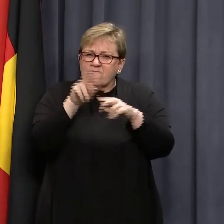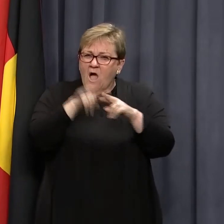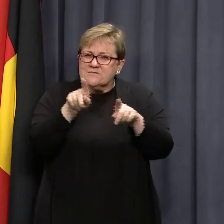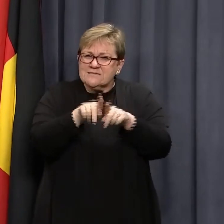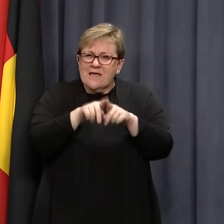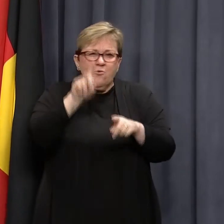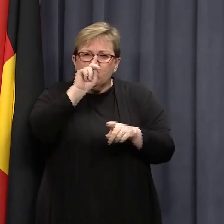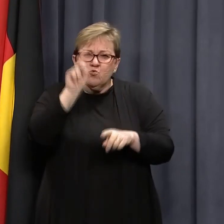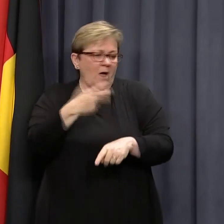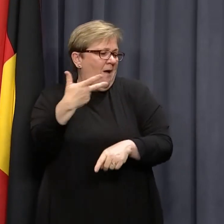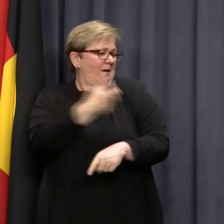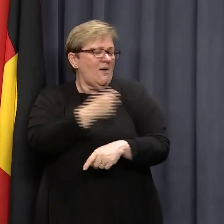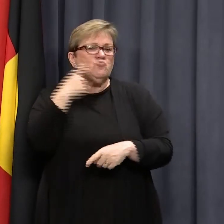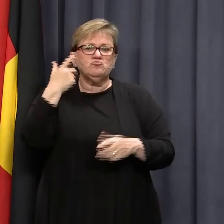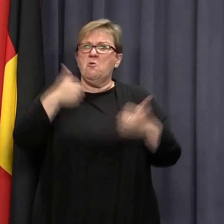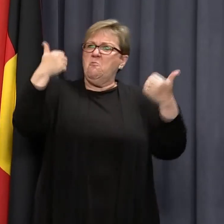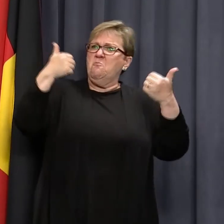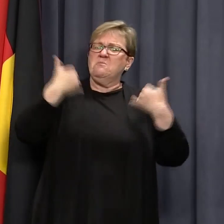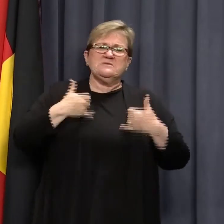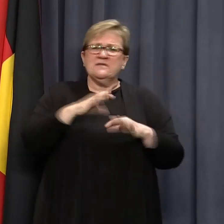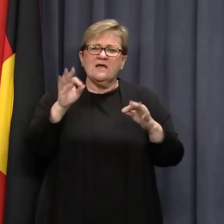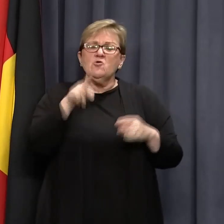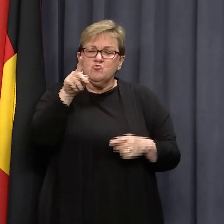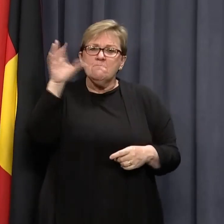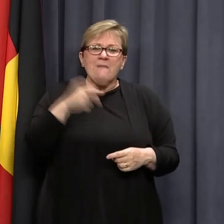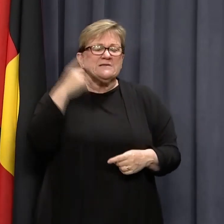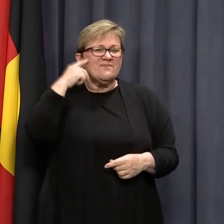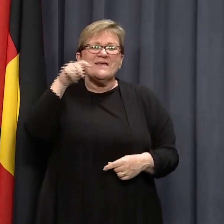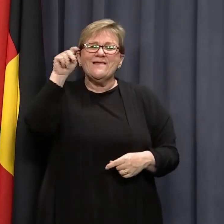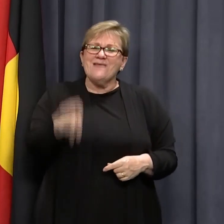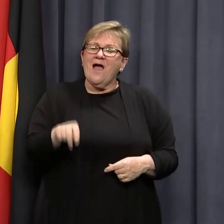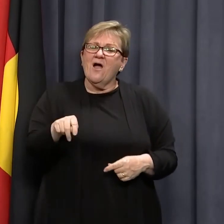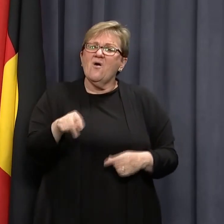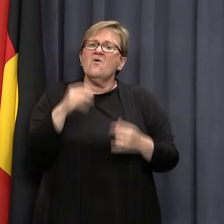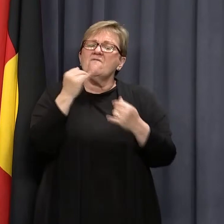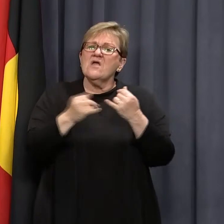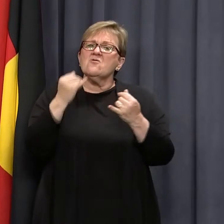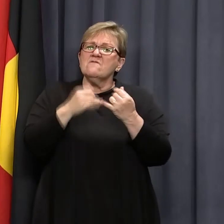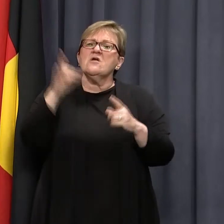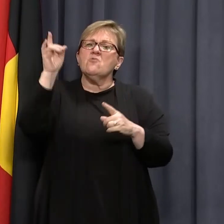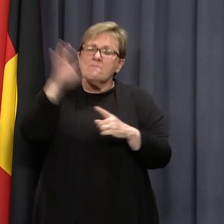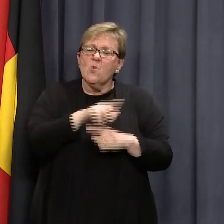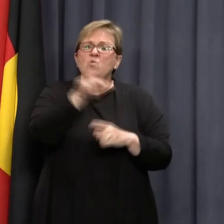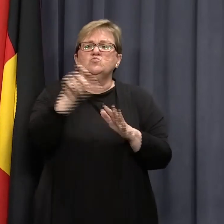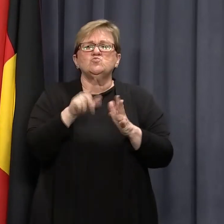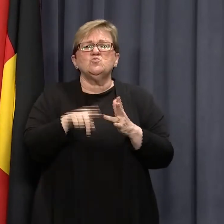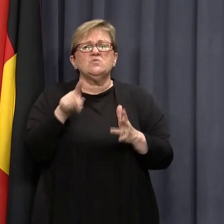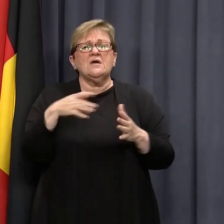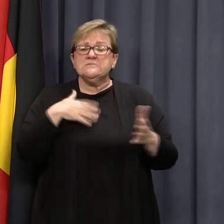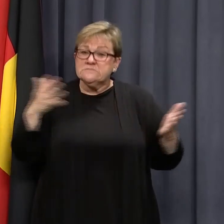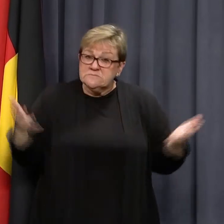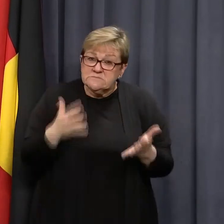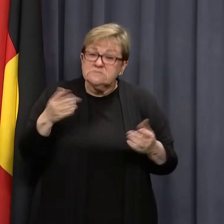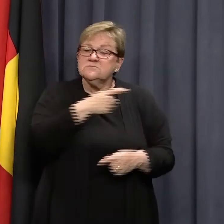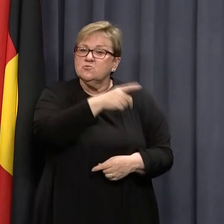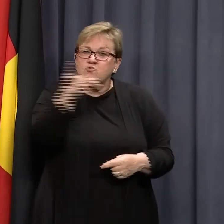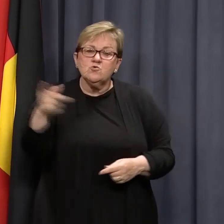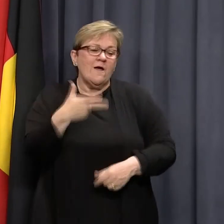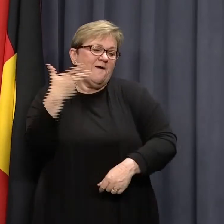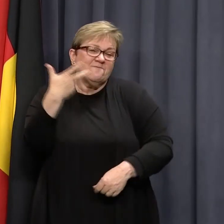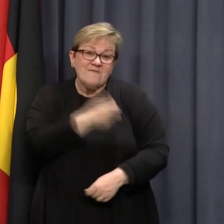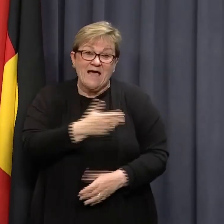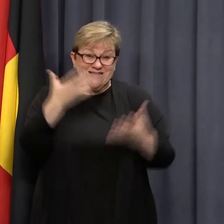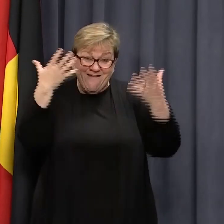Pfizer vaccine until you get protection. Obviously, it's important that you do that. So we would strongly encourage people,